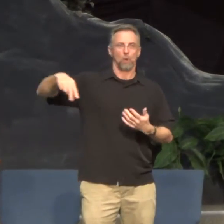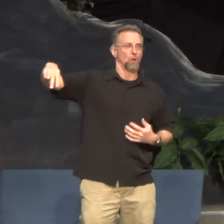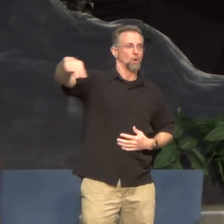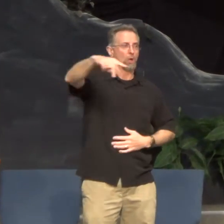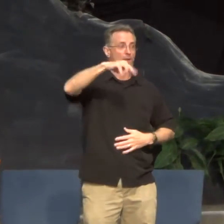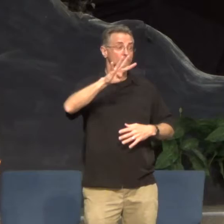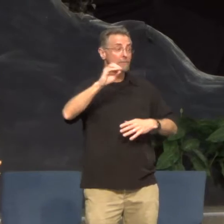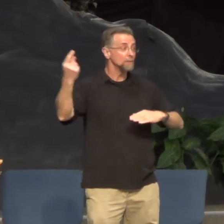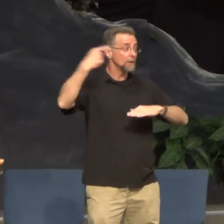that Jesus was raised.